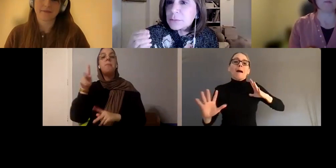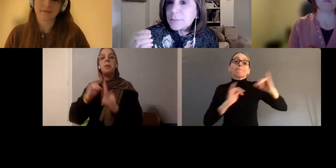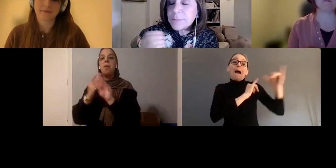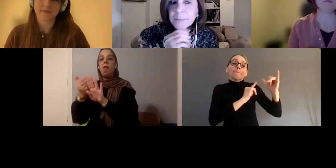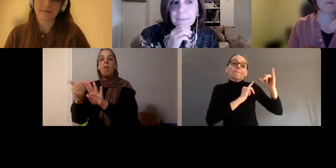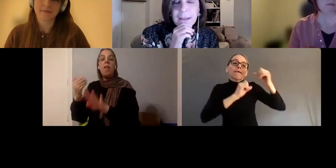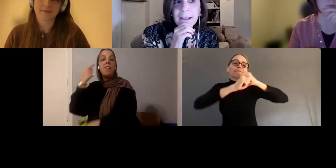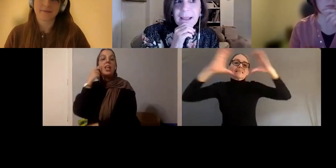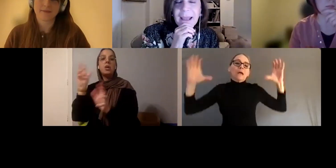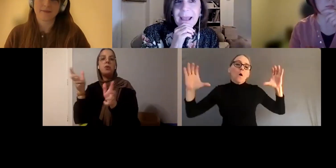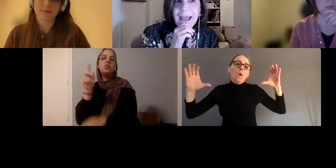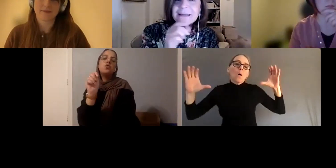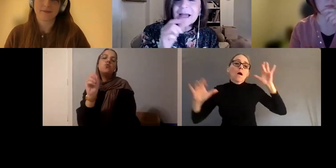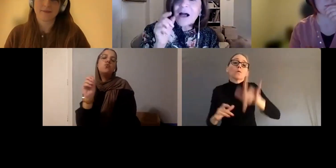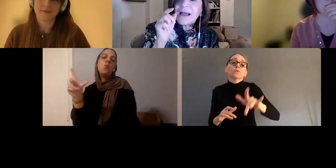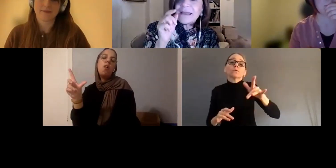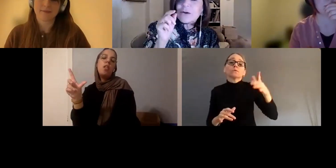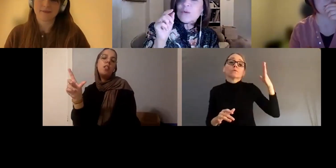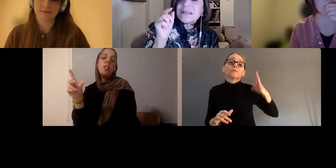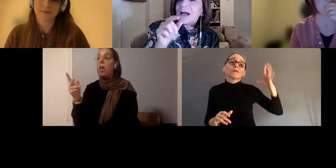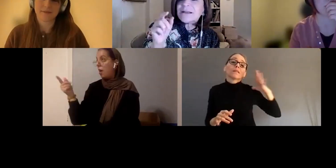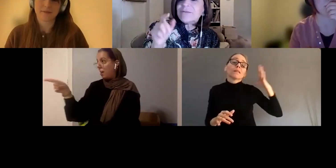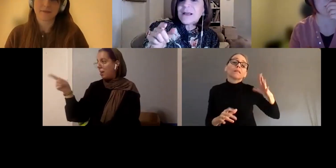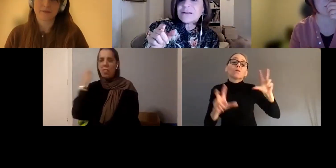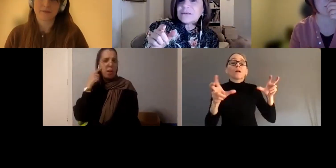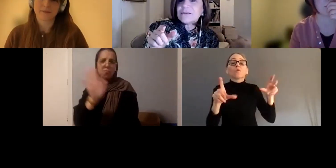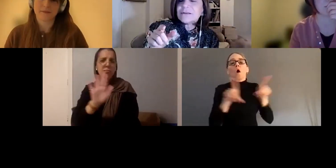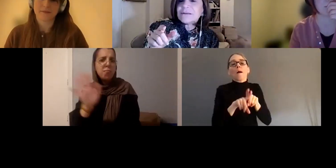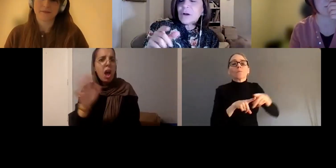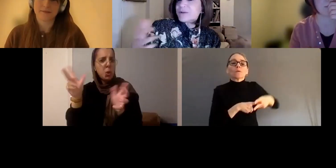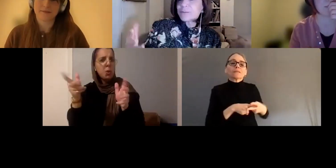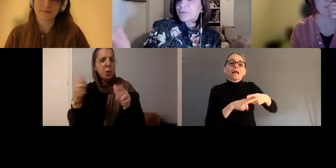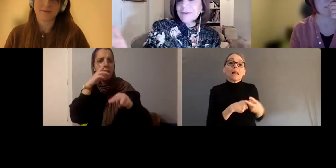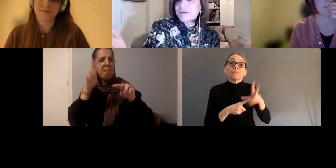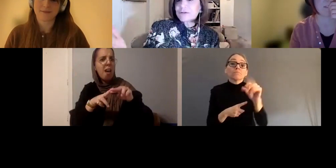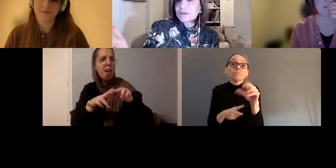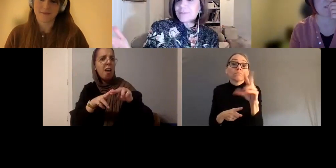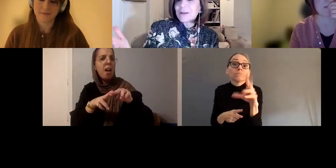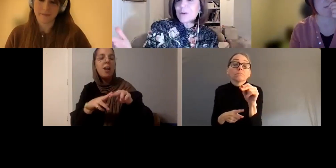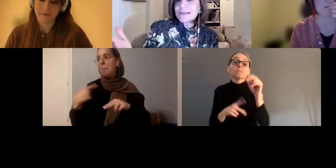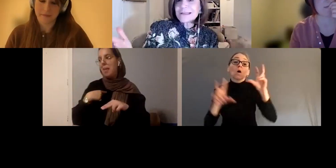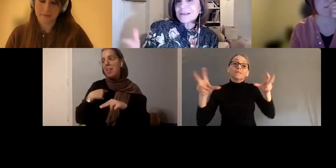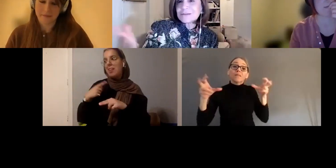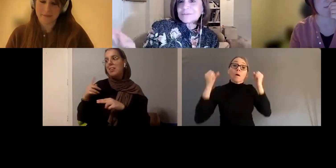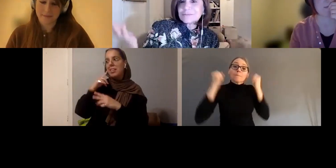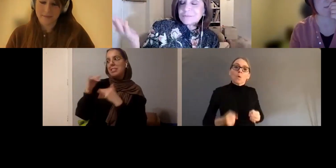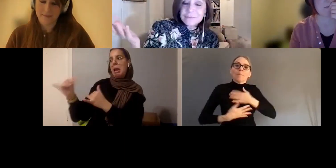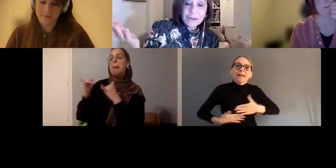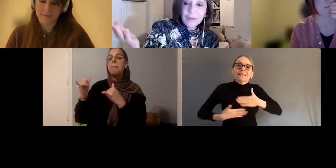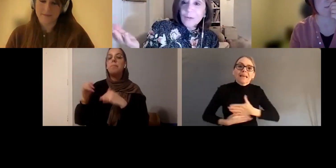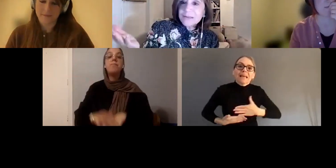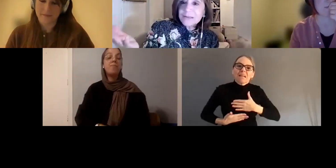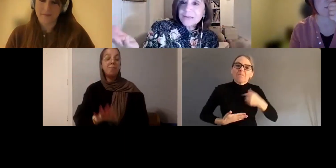tool. And I was not invited. Well, I was a professor. I mean, I wasn't an